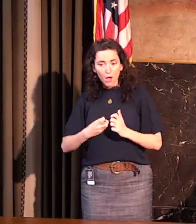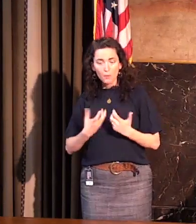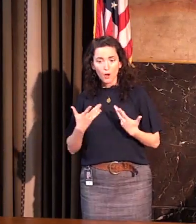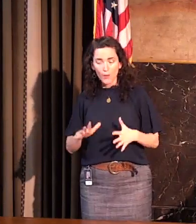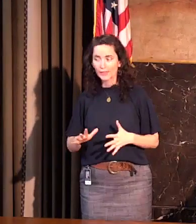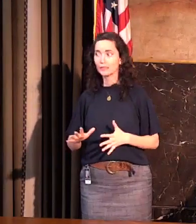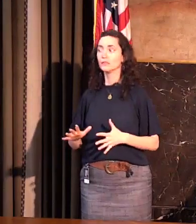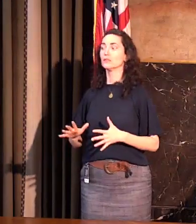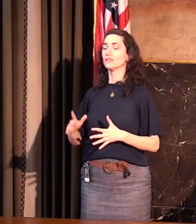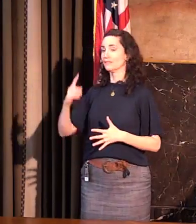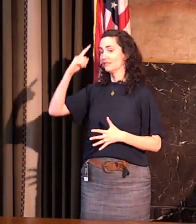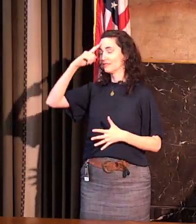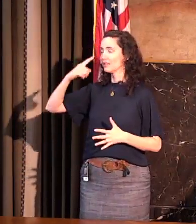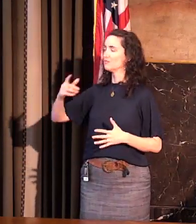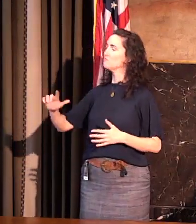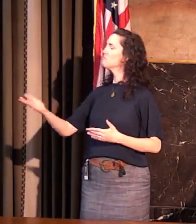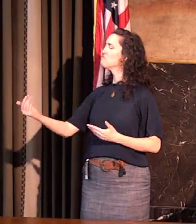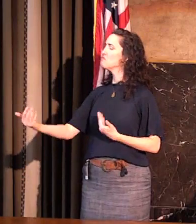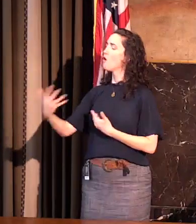condition.